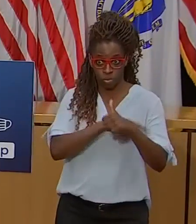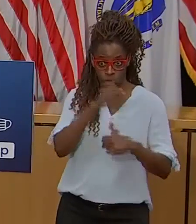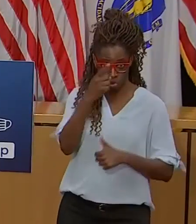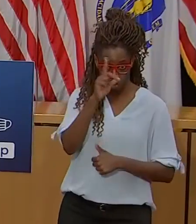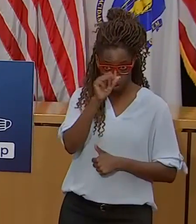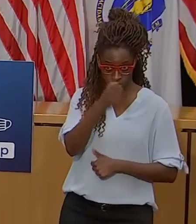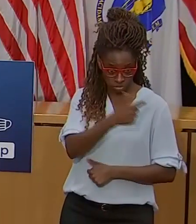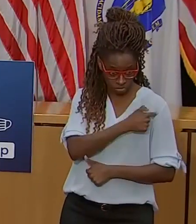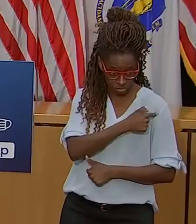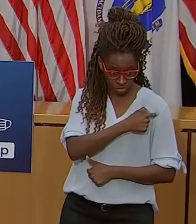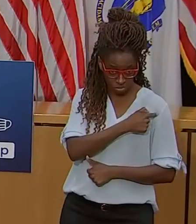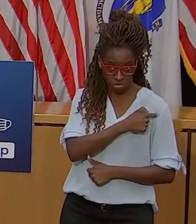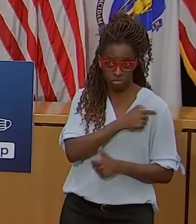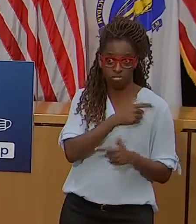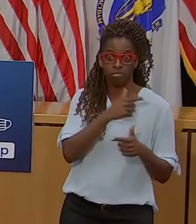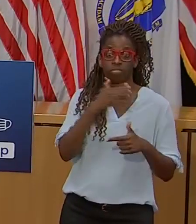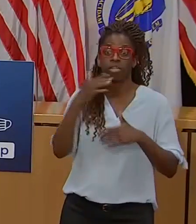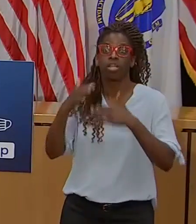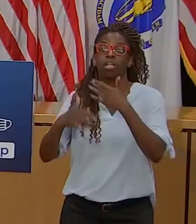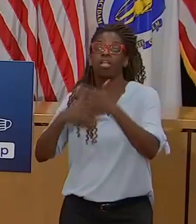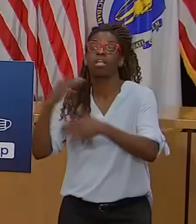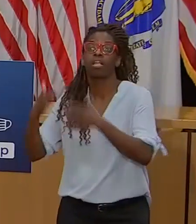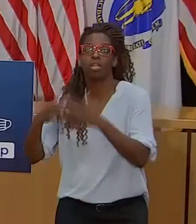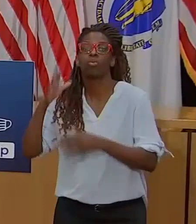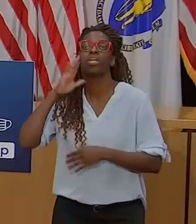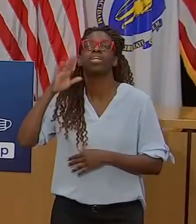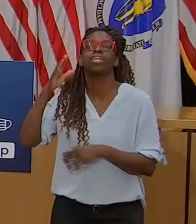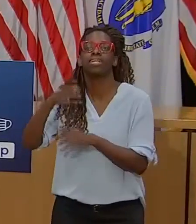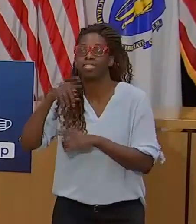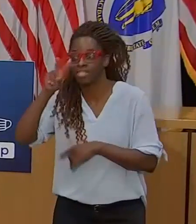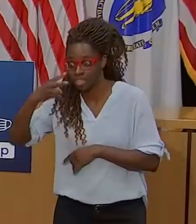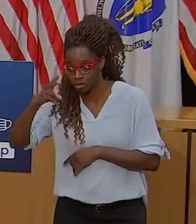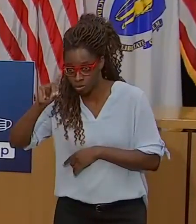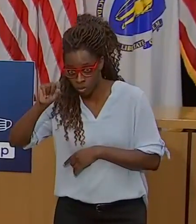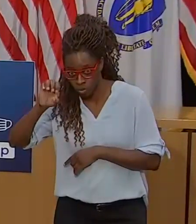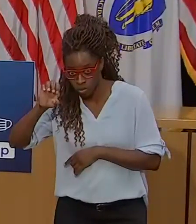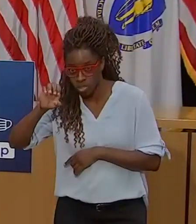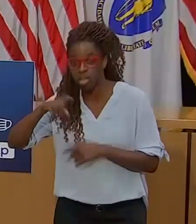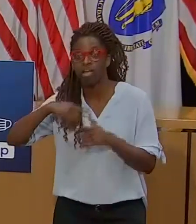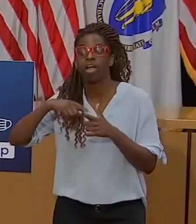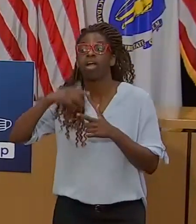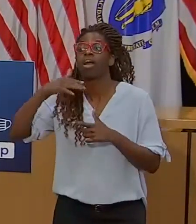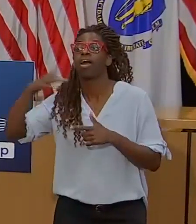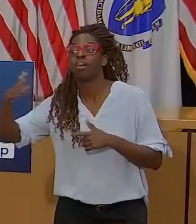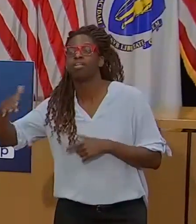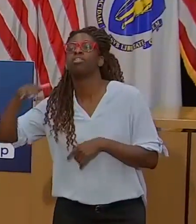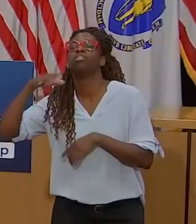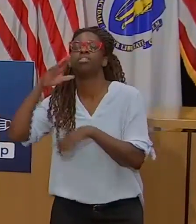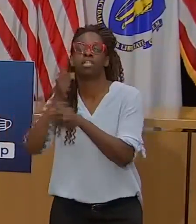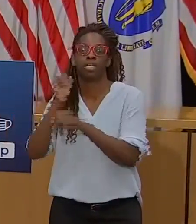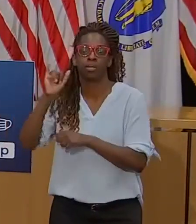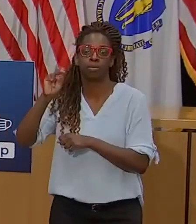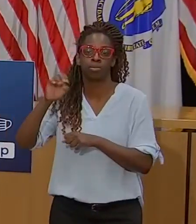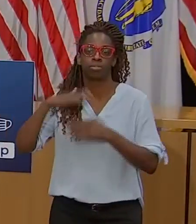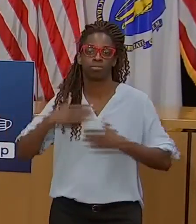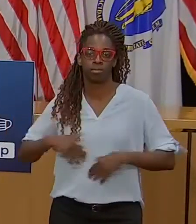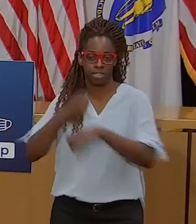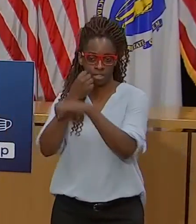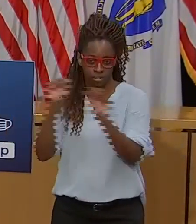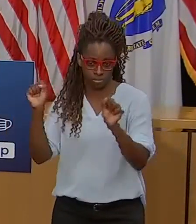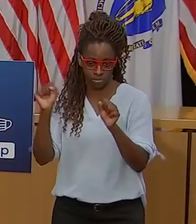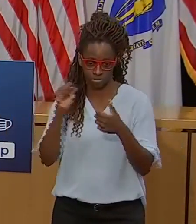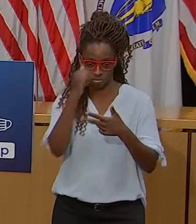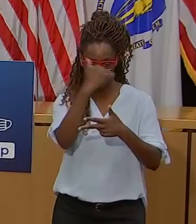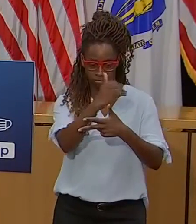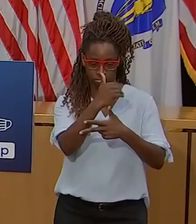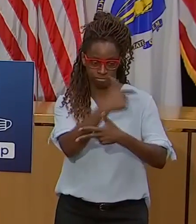a majority of the people of Massachusetts. We are certainly not out of the woods yet, and it's